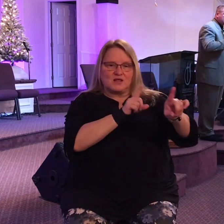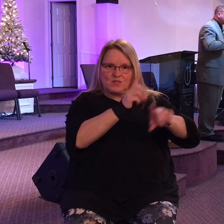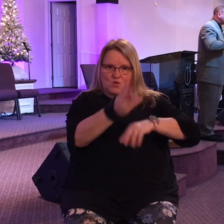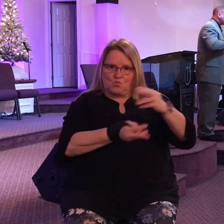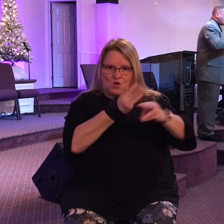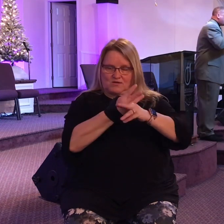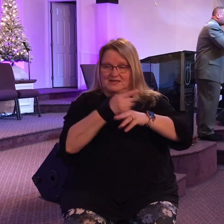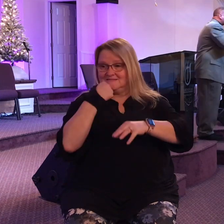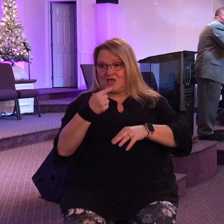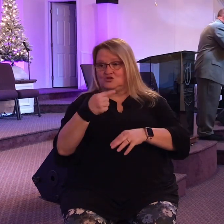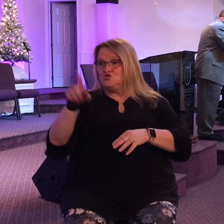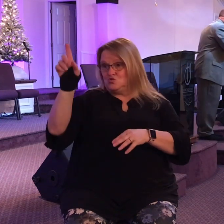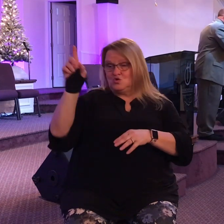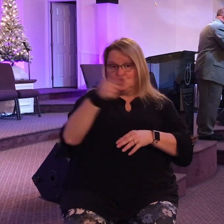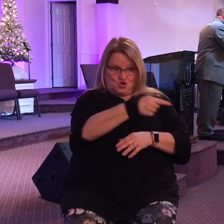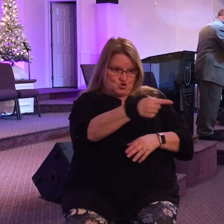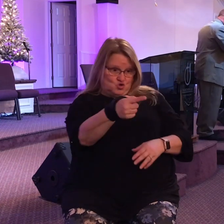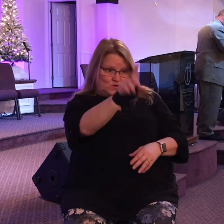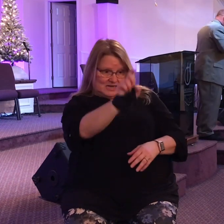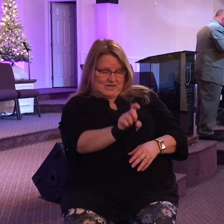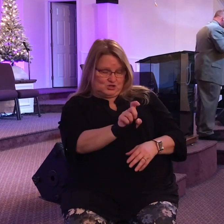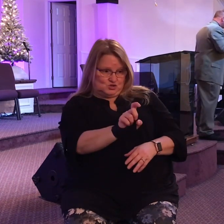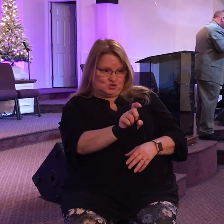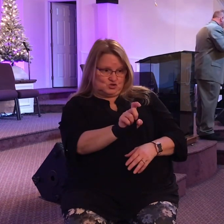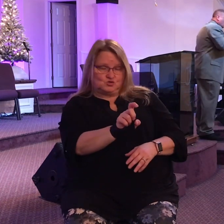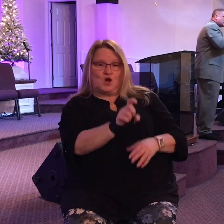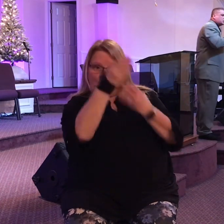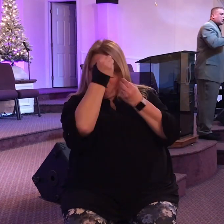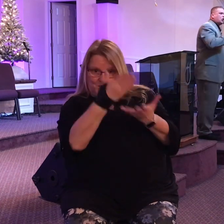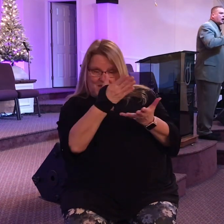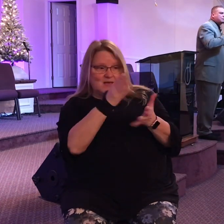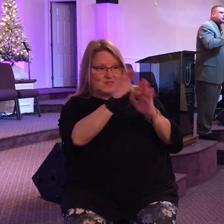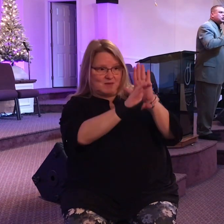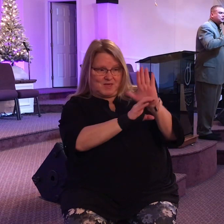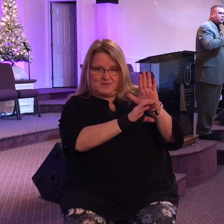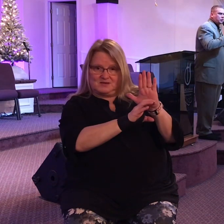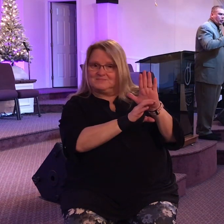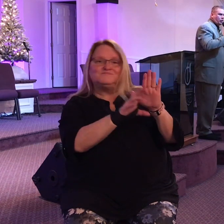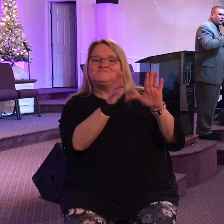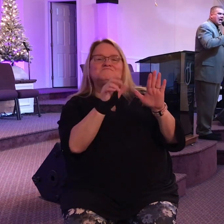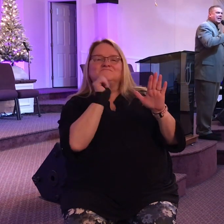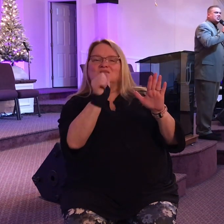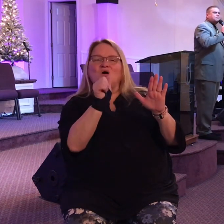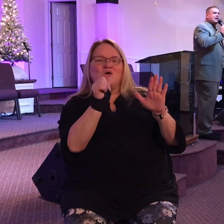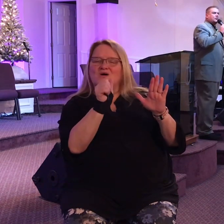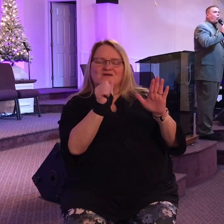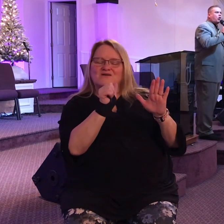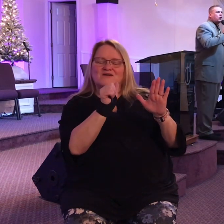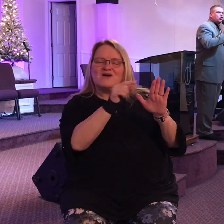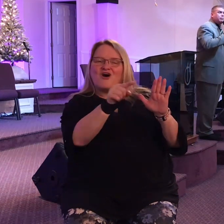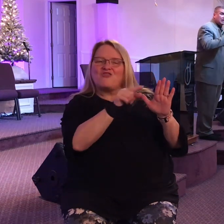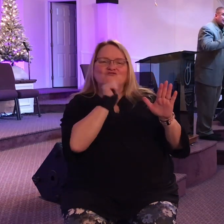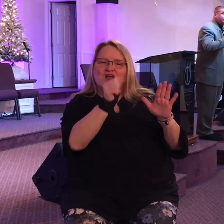God because they're not with us. We get so obtuse with the world and expect